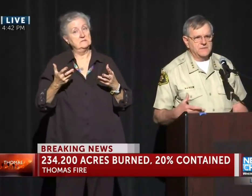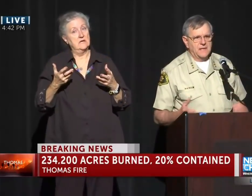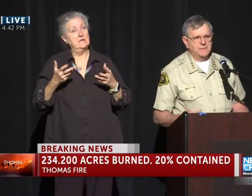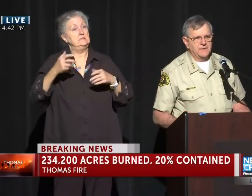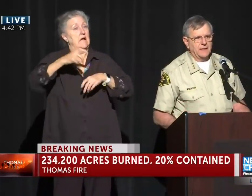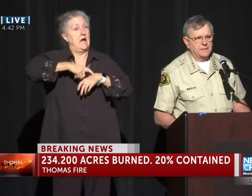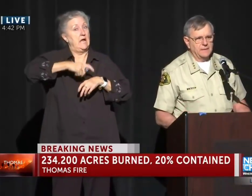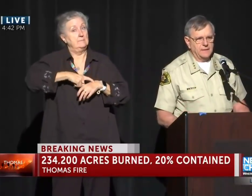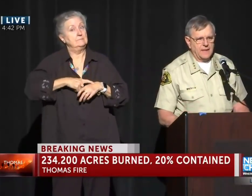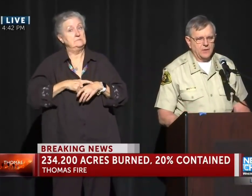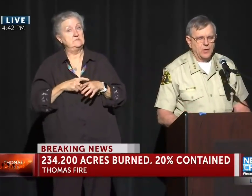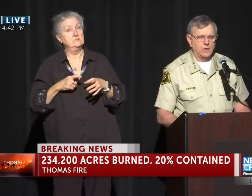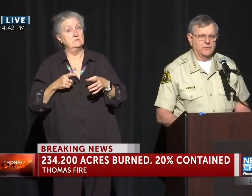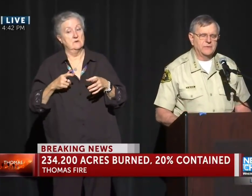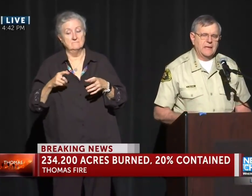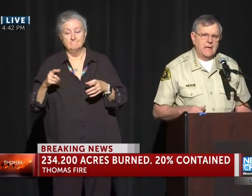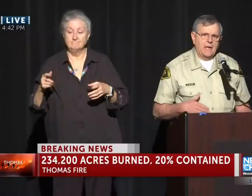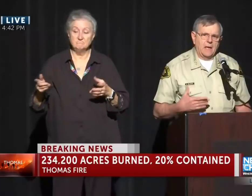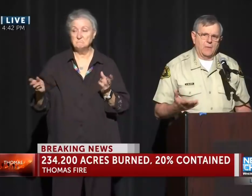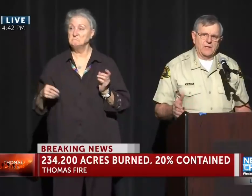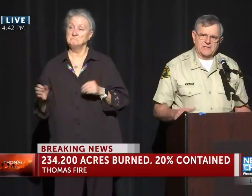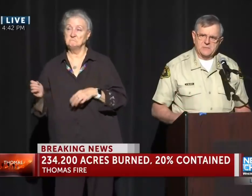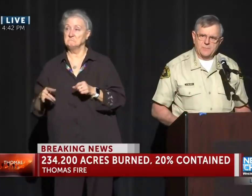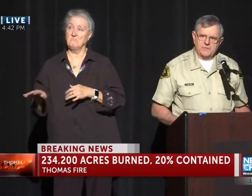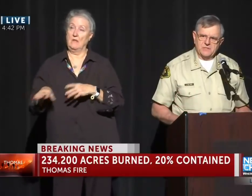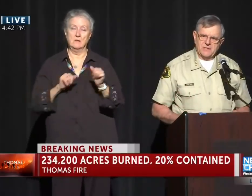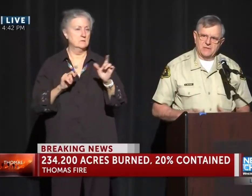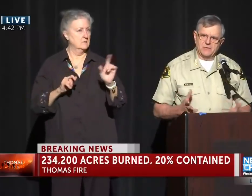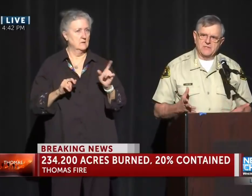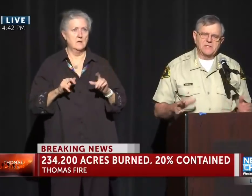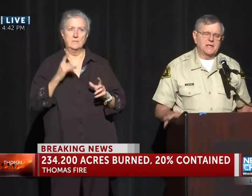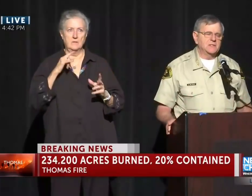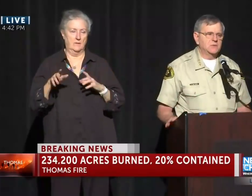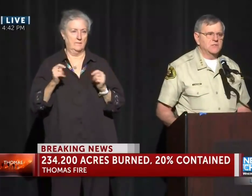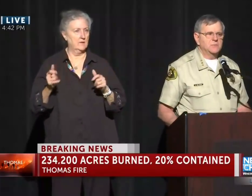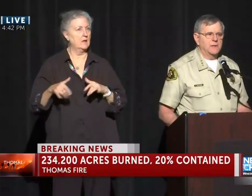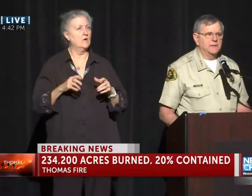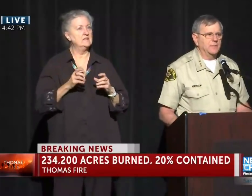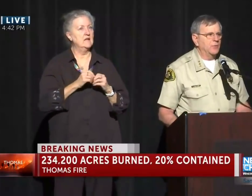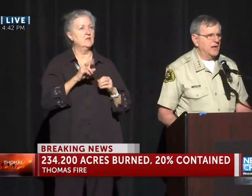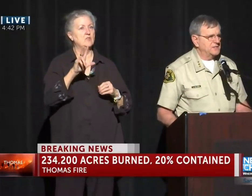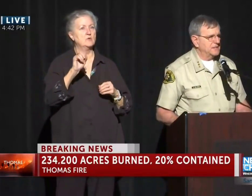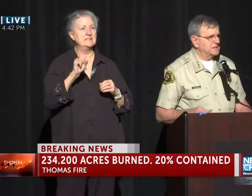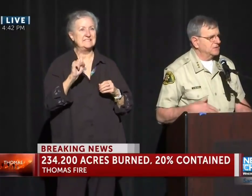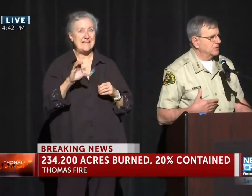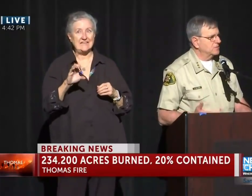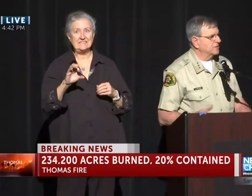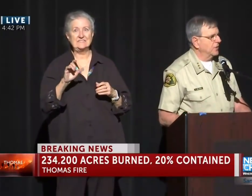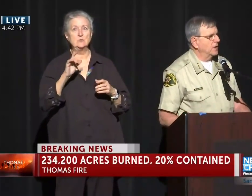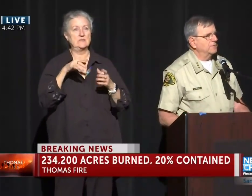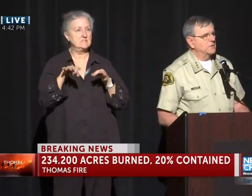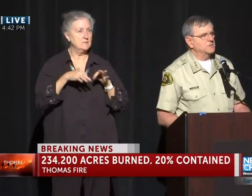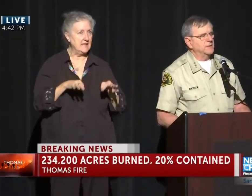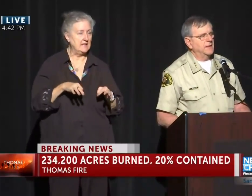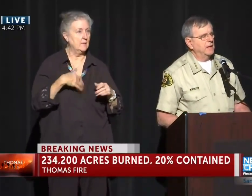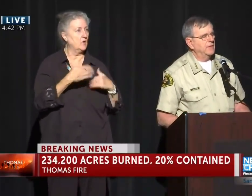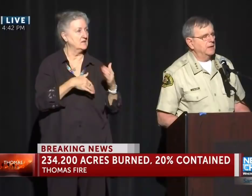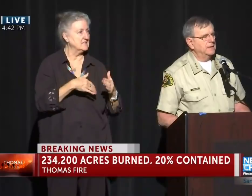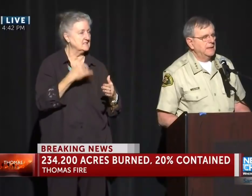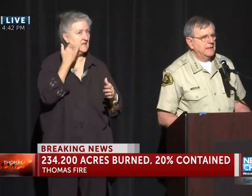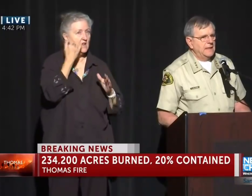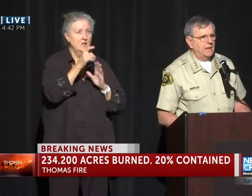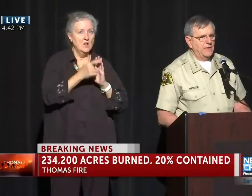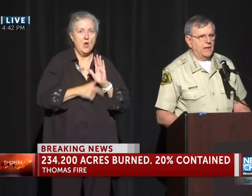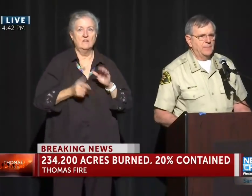time from the time that calls. I want to just take 30 seconds to explain the process in terms of law enforcement